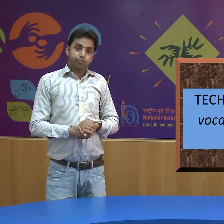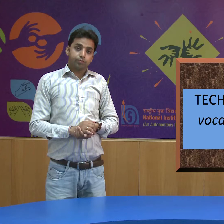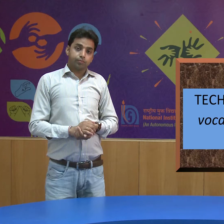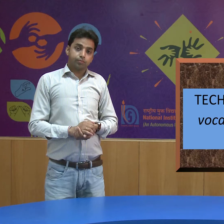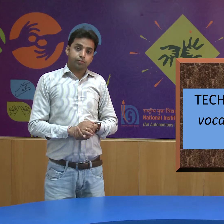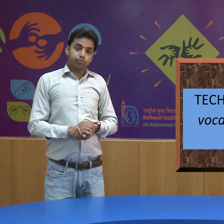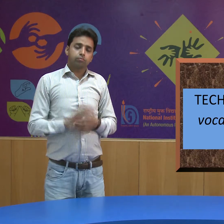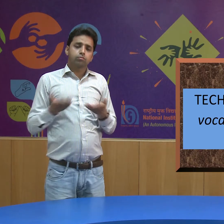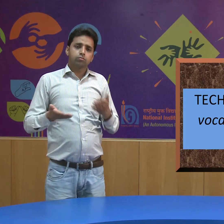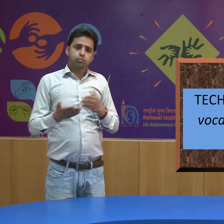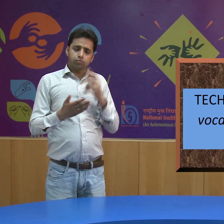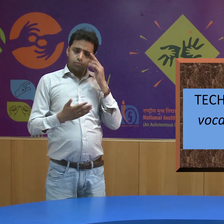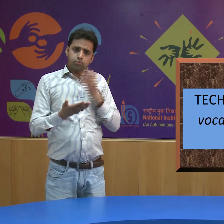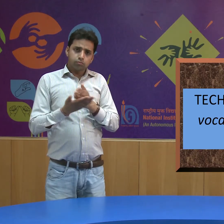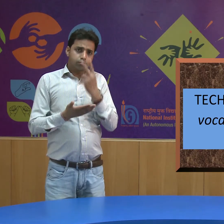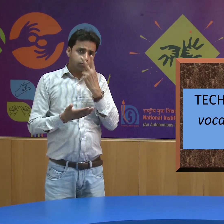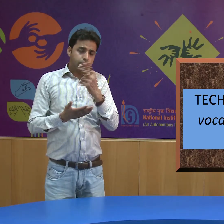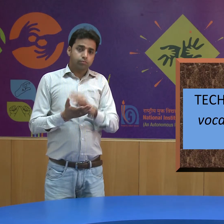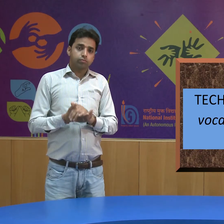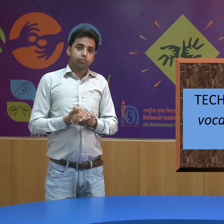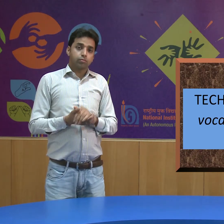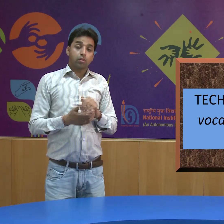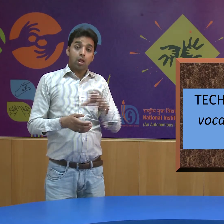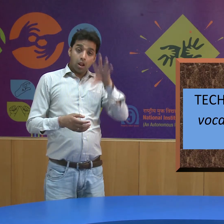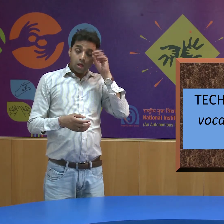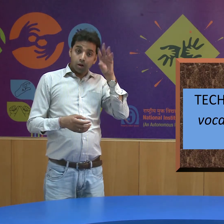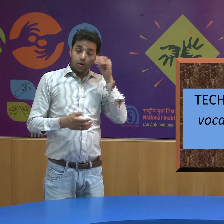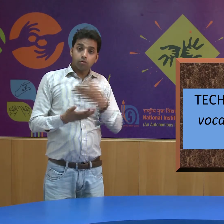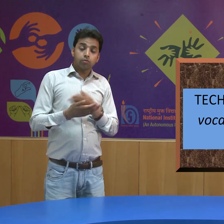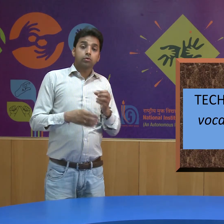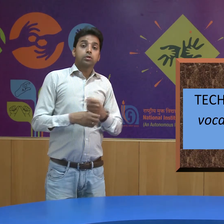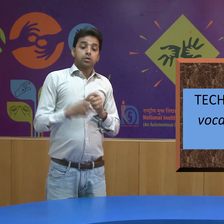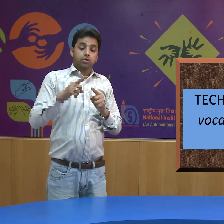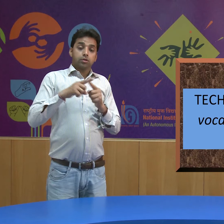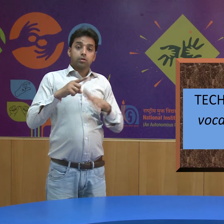Let us now learn about the technical and vocational education training